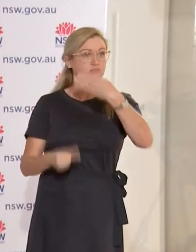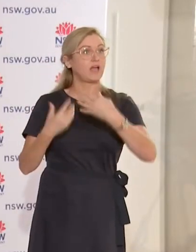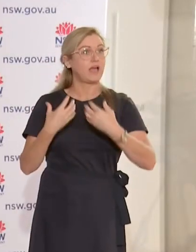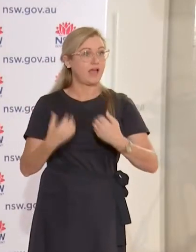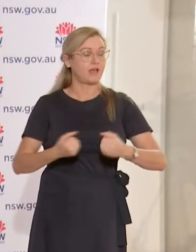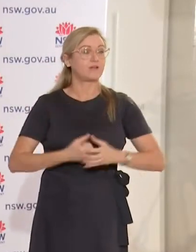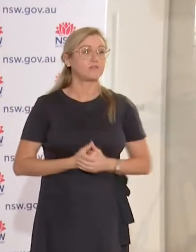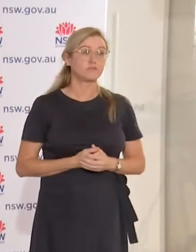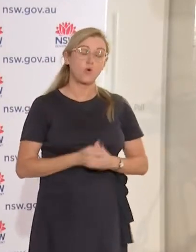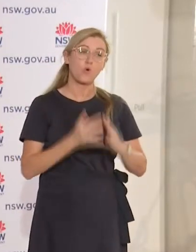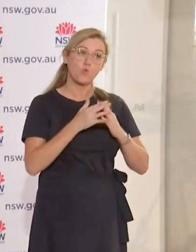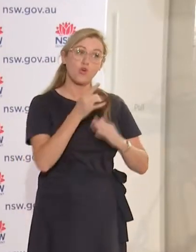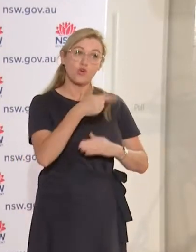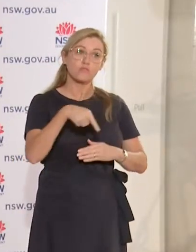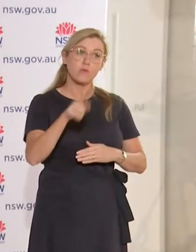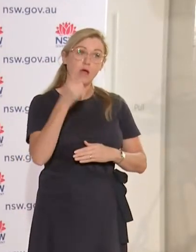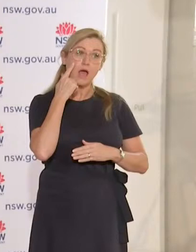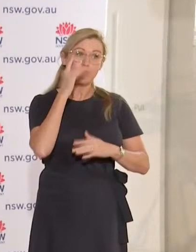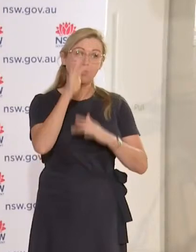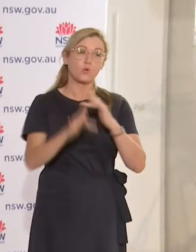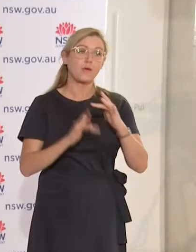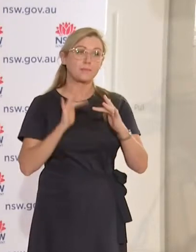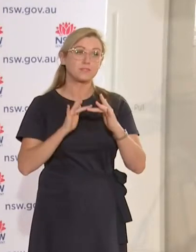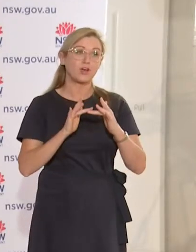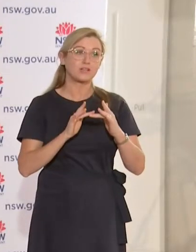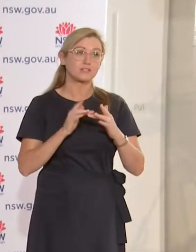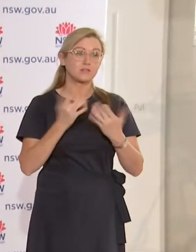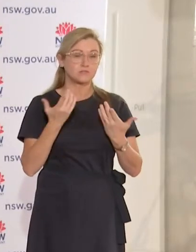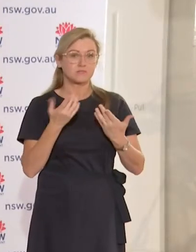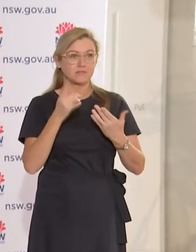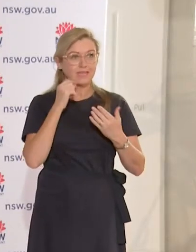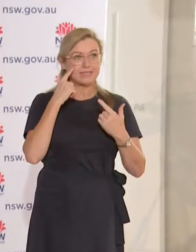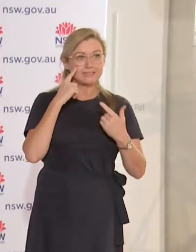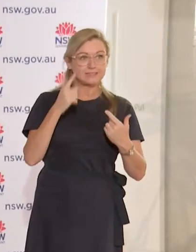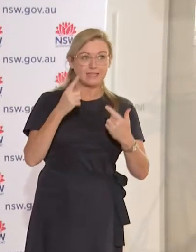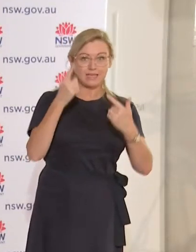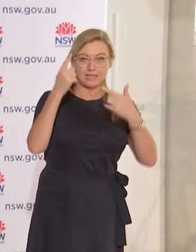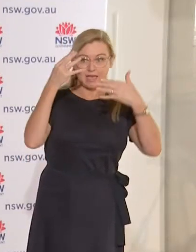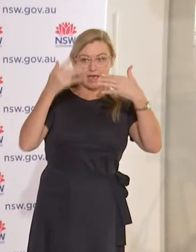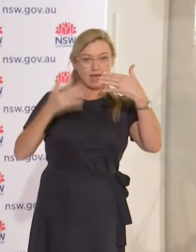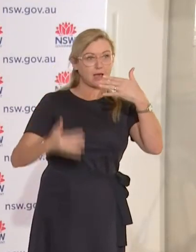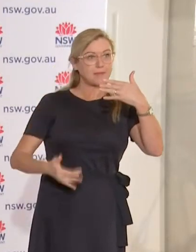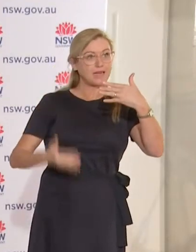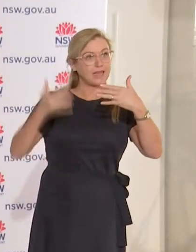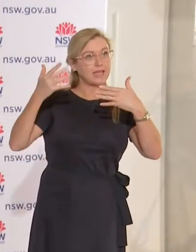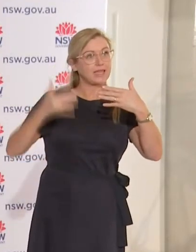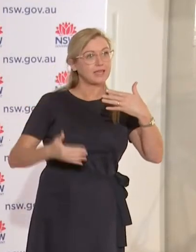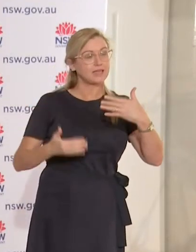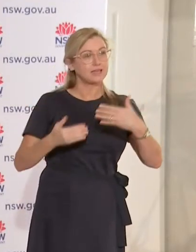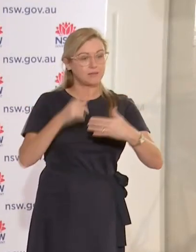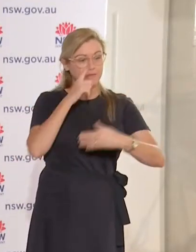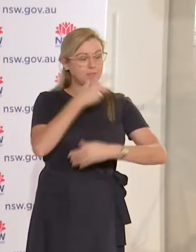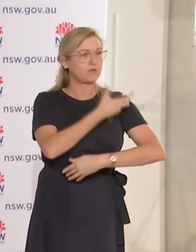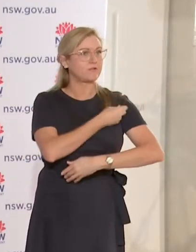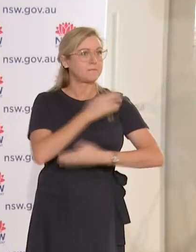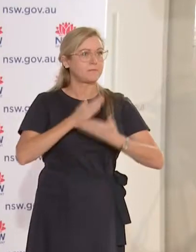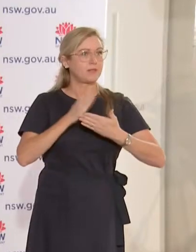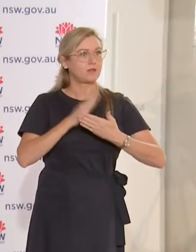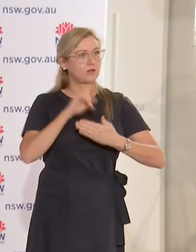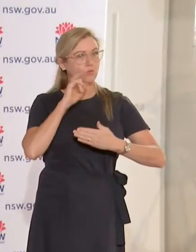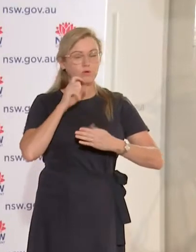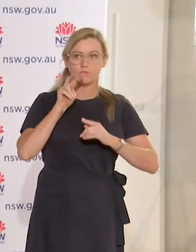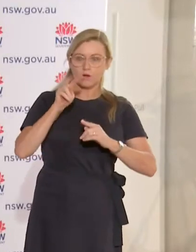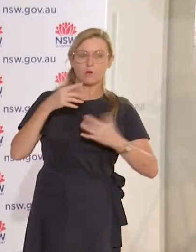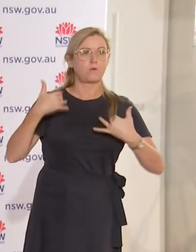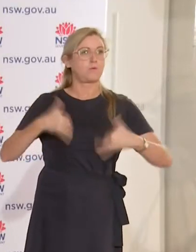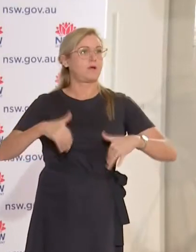being done to actually raise that first dose vaccination coverage has been amazing. And that is a reflection because